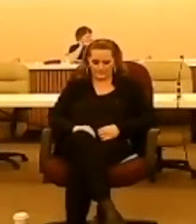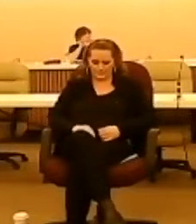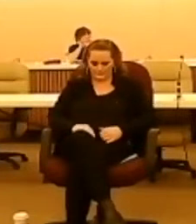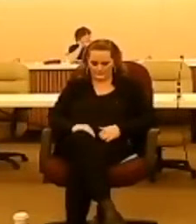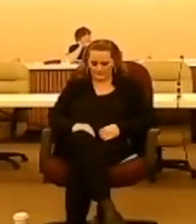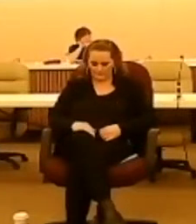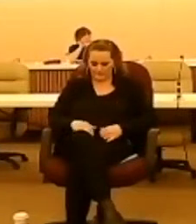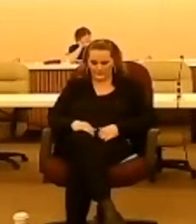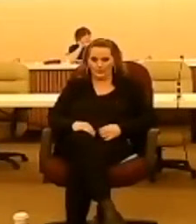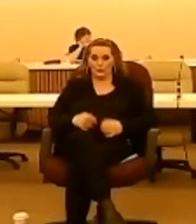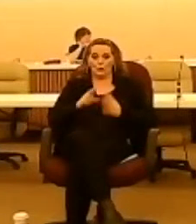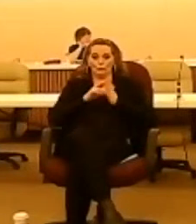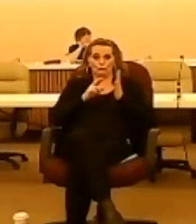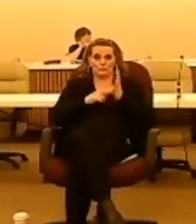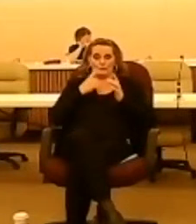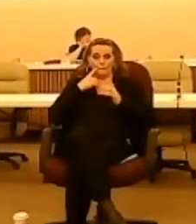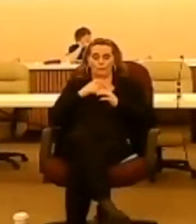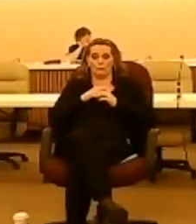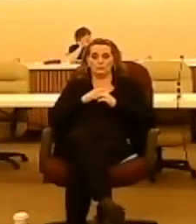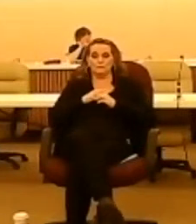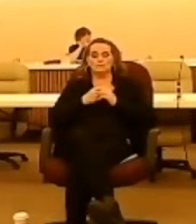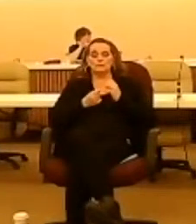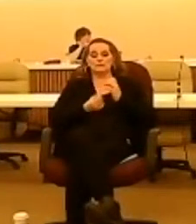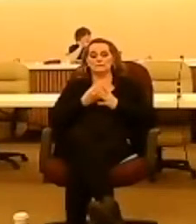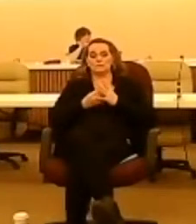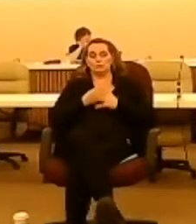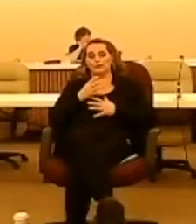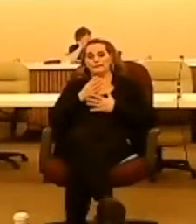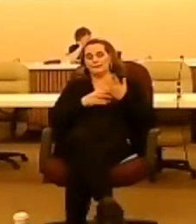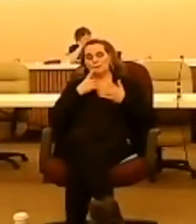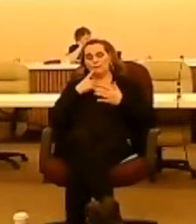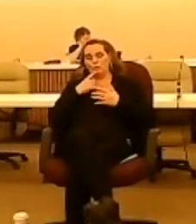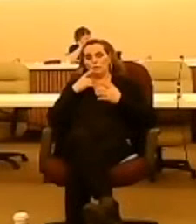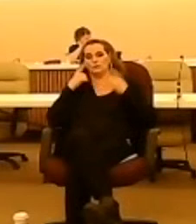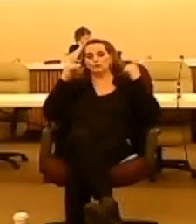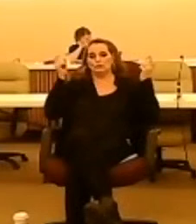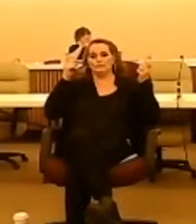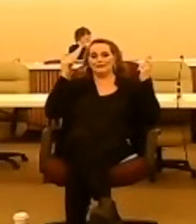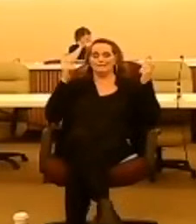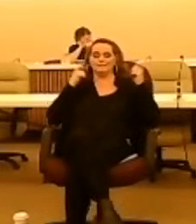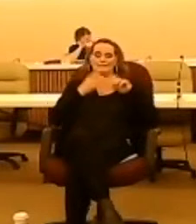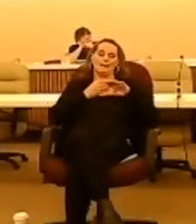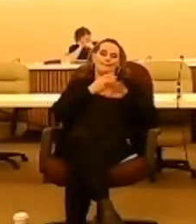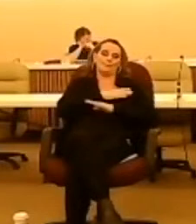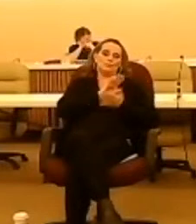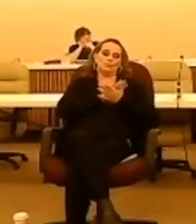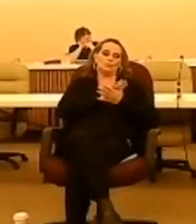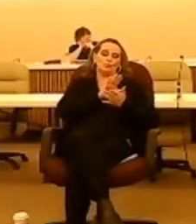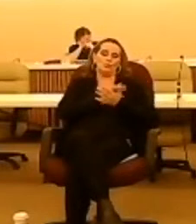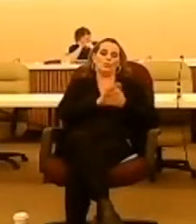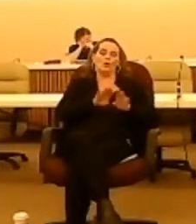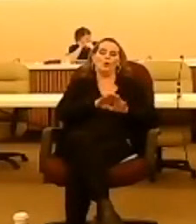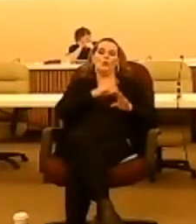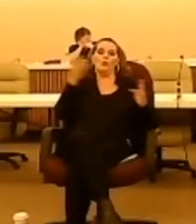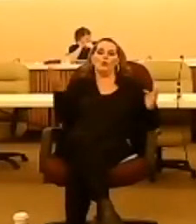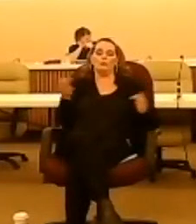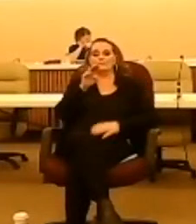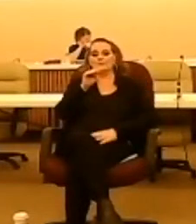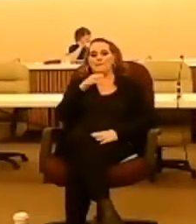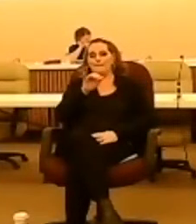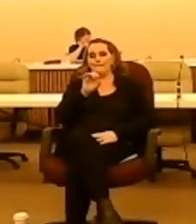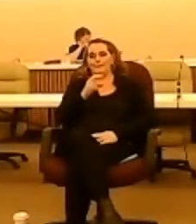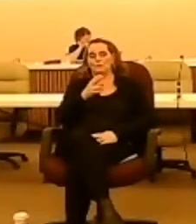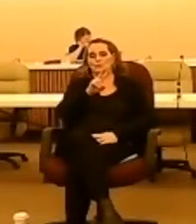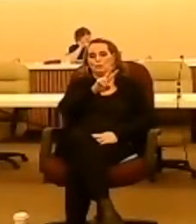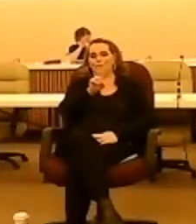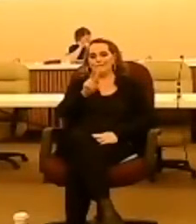registration for the spring session of gymnastics and preschool playgroups opens up on March 22nd.